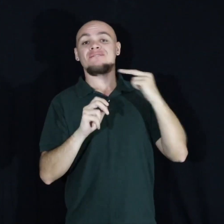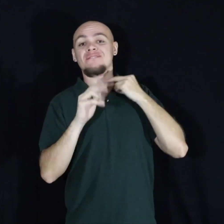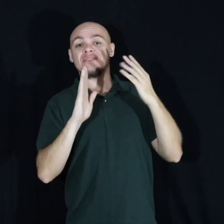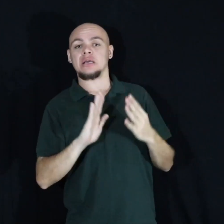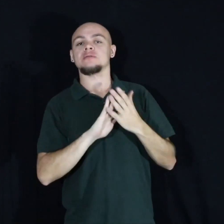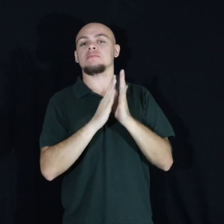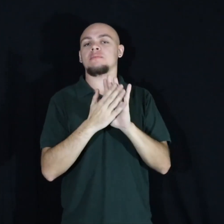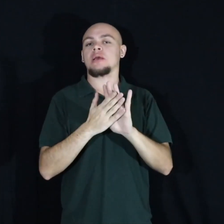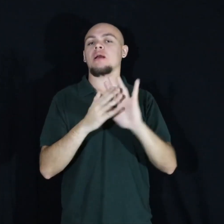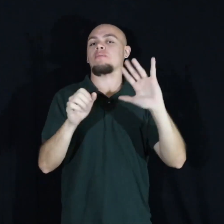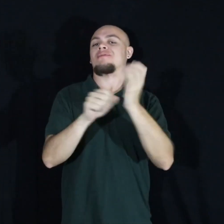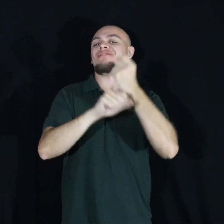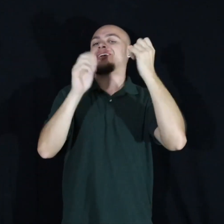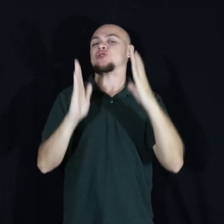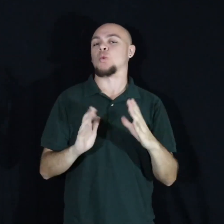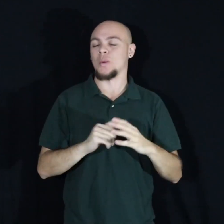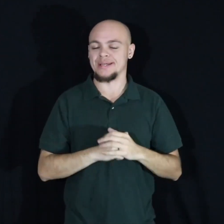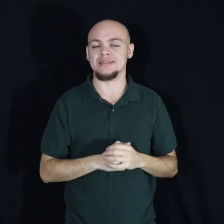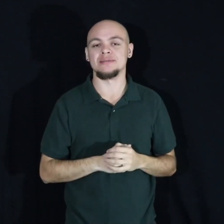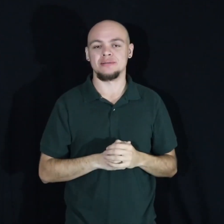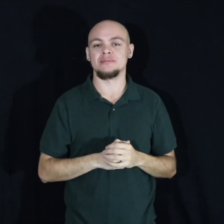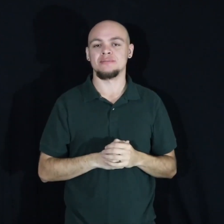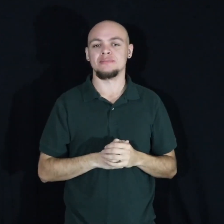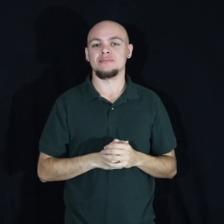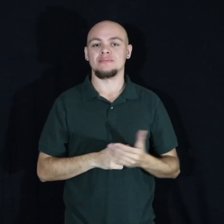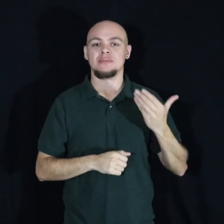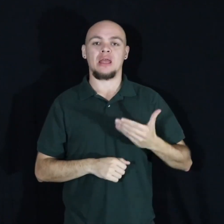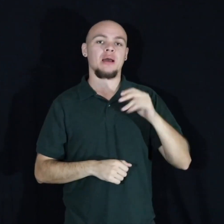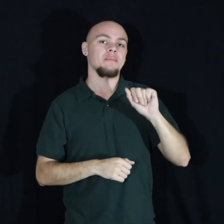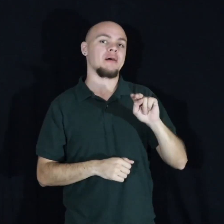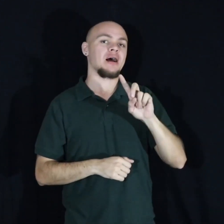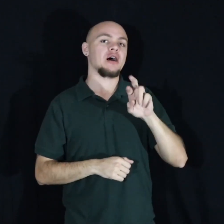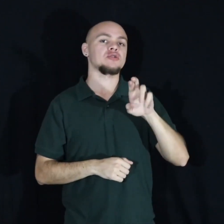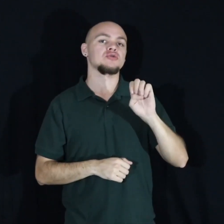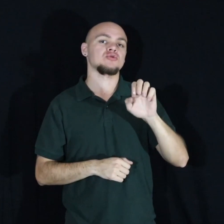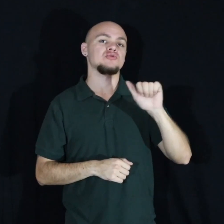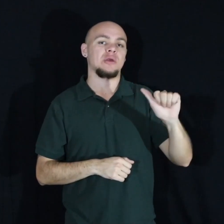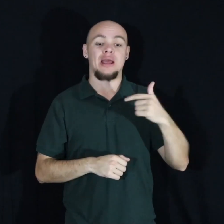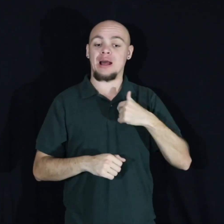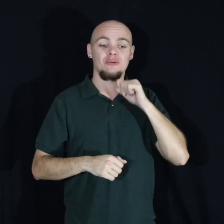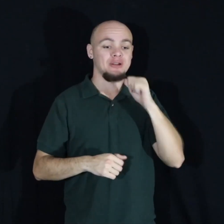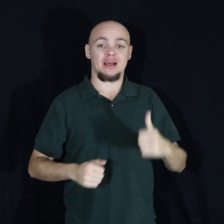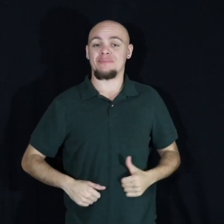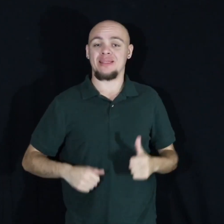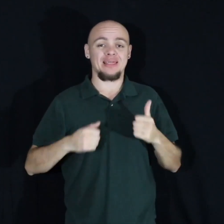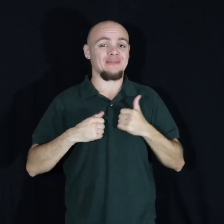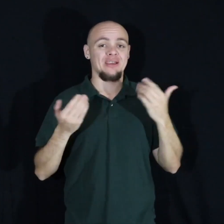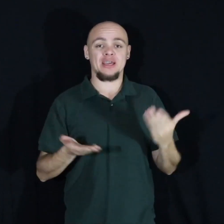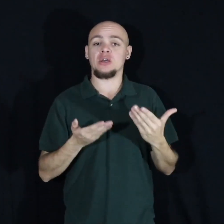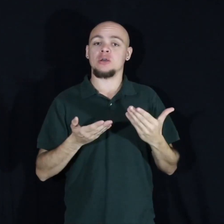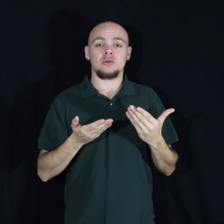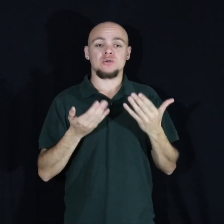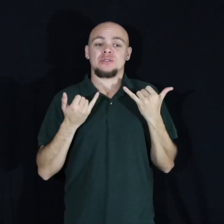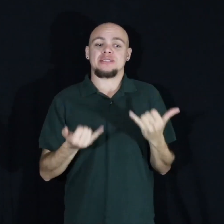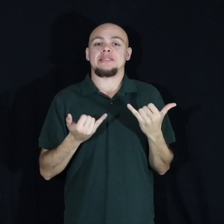live victoriously. I'm Andrea Sasha Ortiz, and I would not be here today